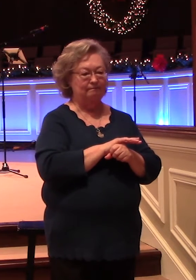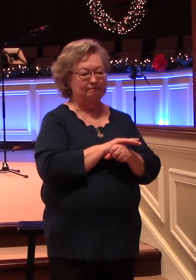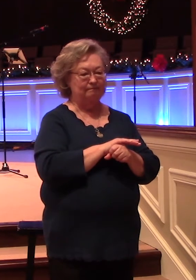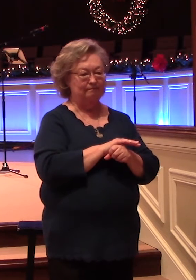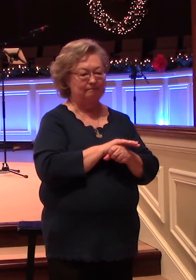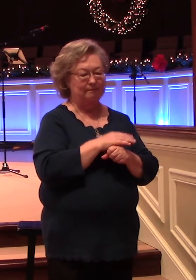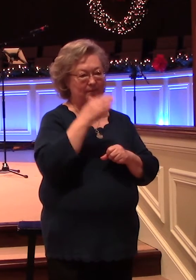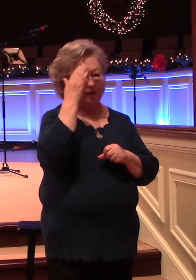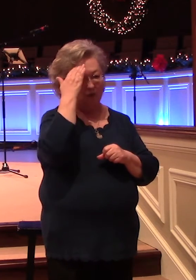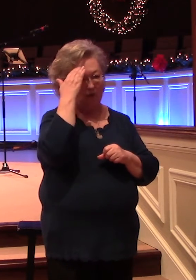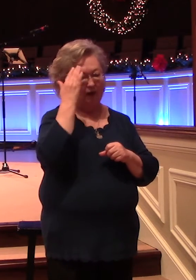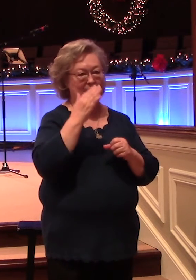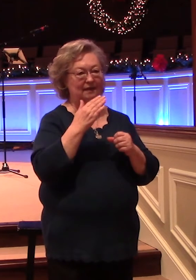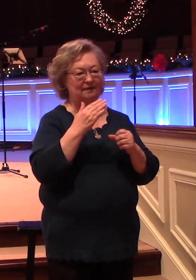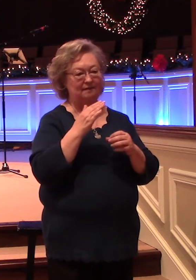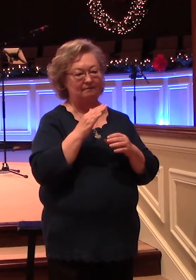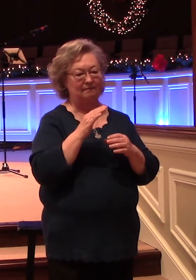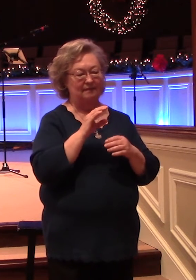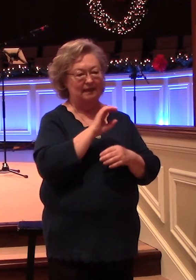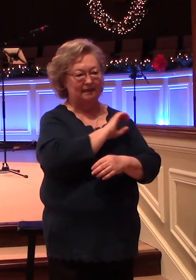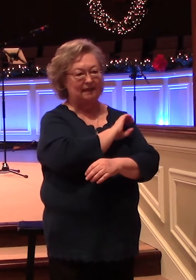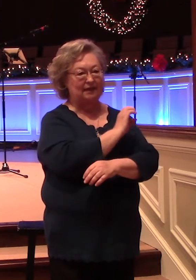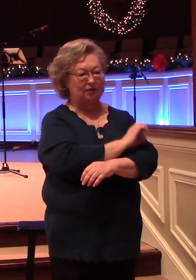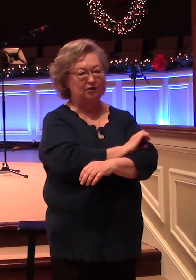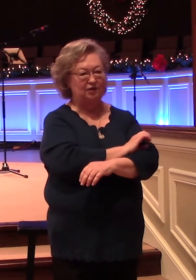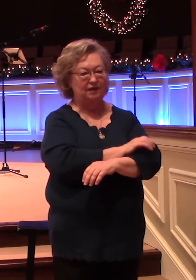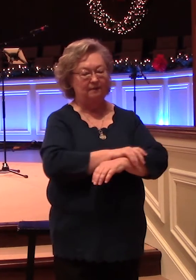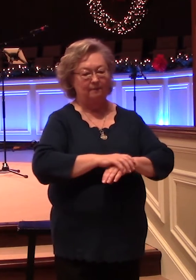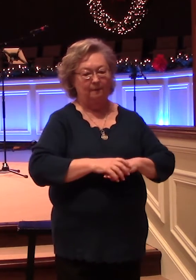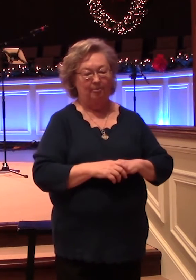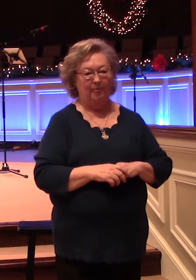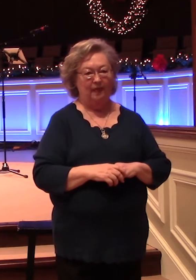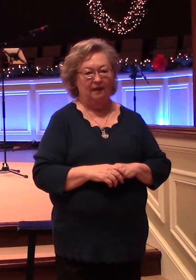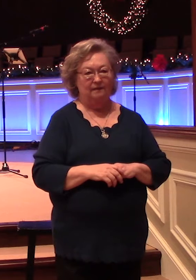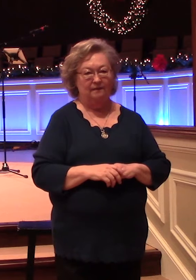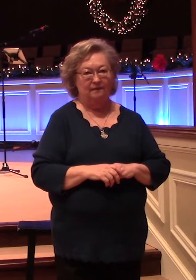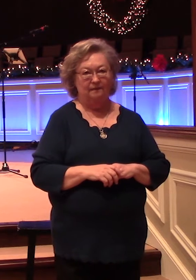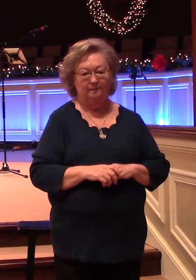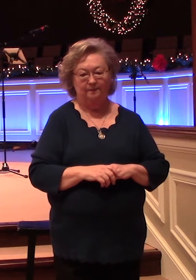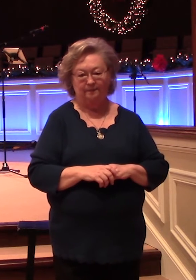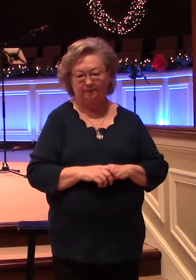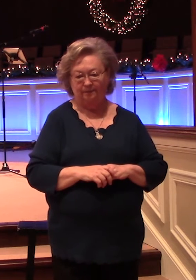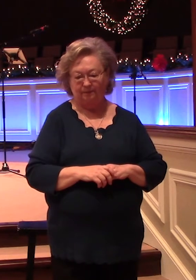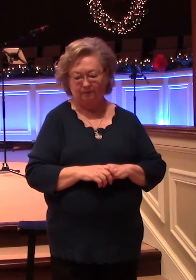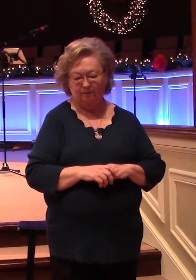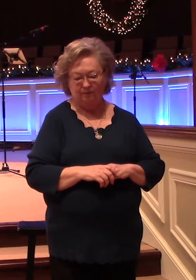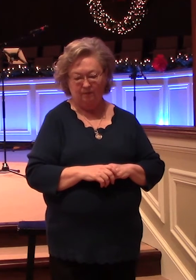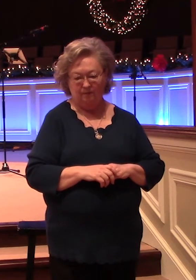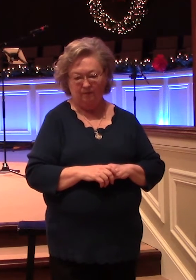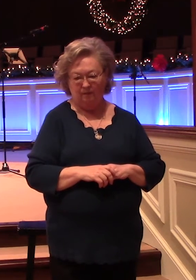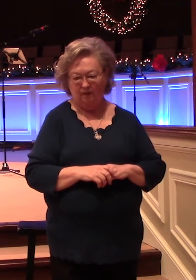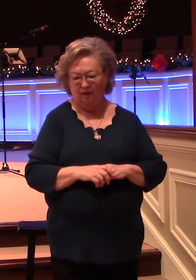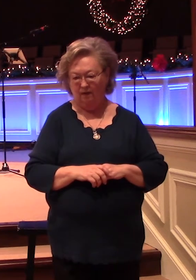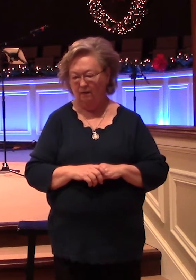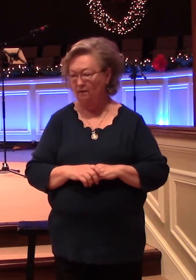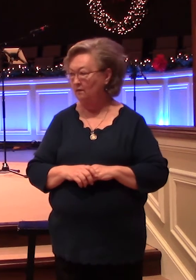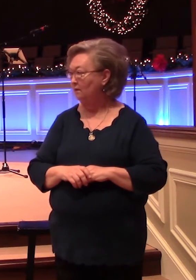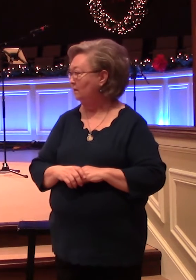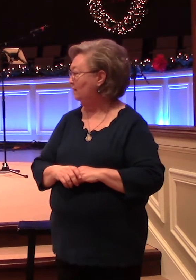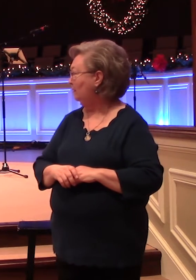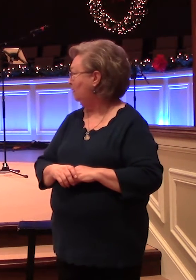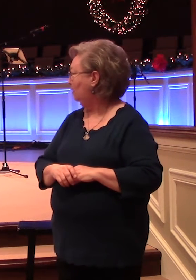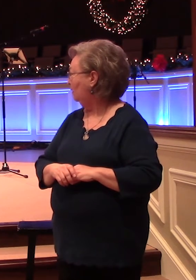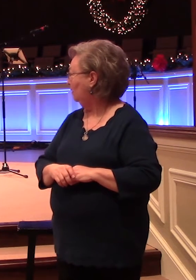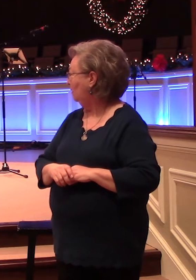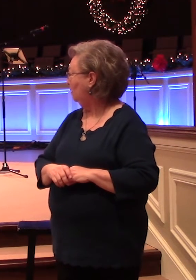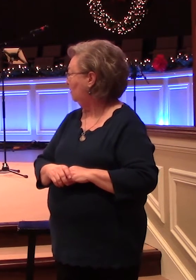and further and further. Wanted you to see a picture this morning. Sharon, can you put that up? It's a picture I got yesterday. This got